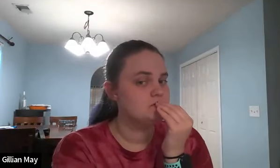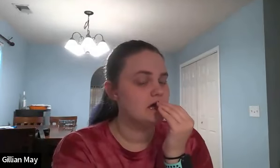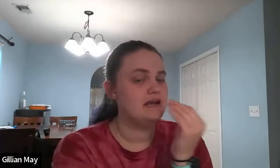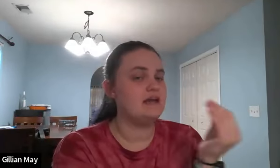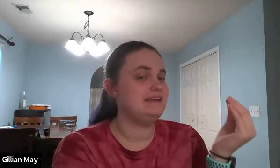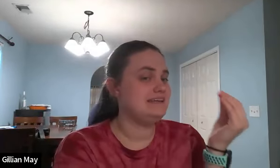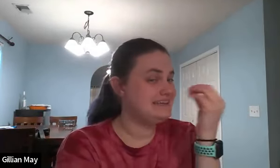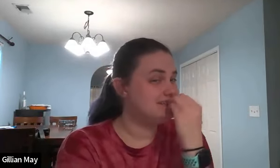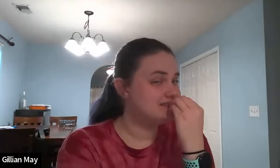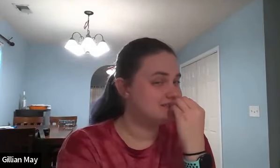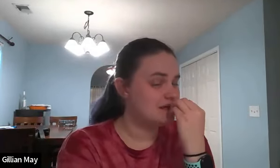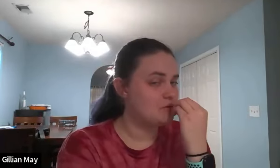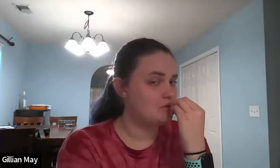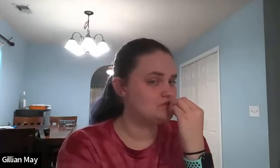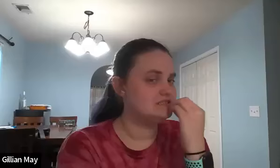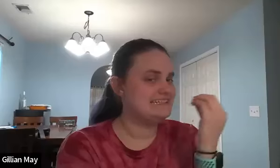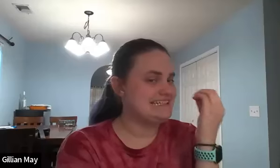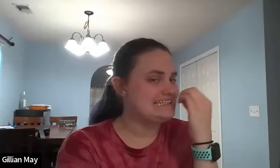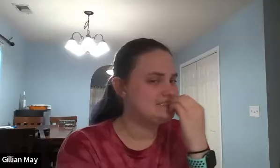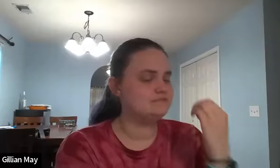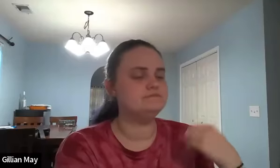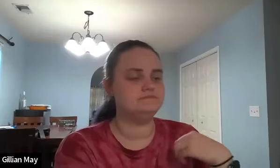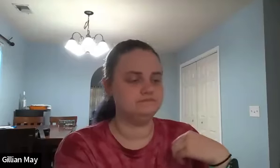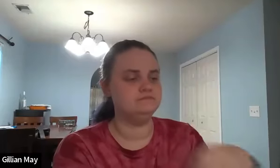I had added eat, that one motion, eat. Mm-hmm.